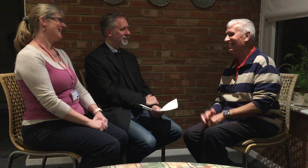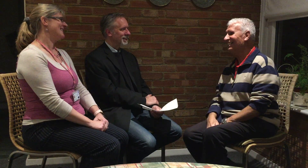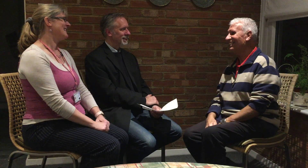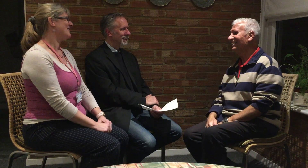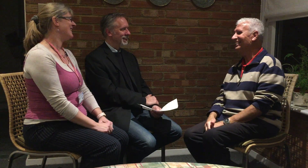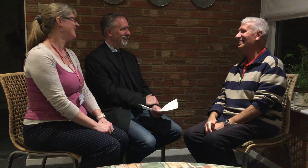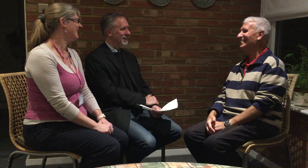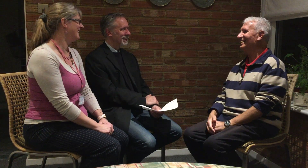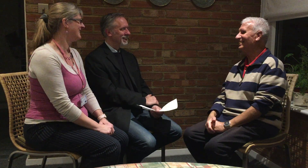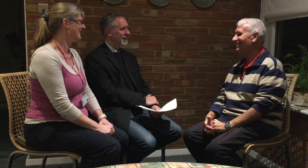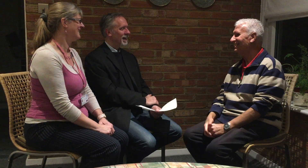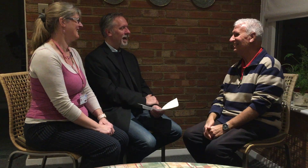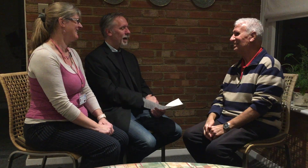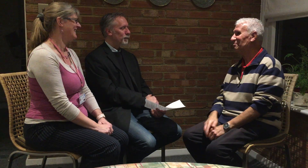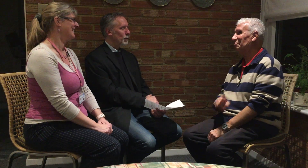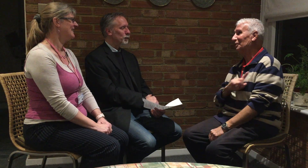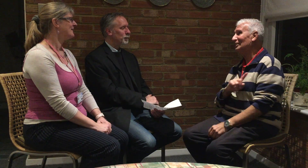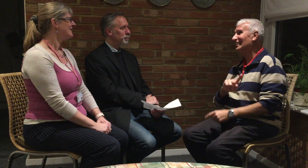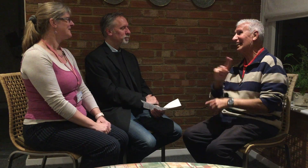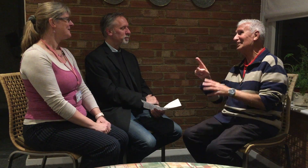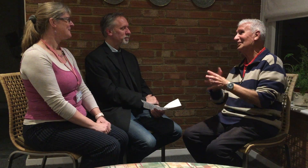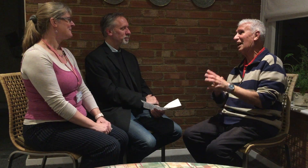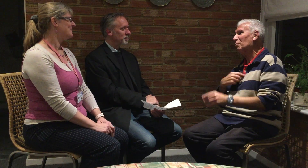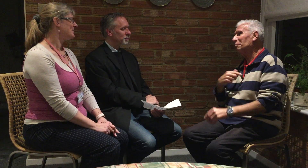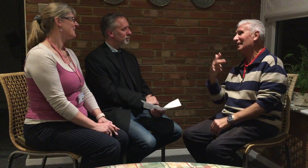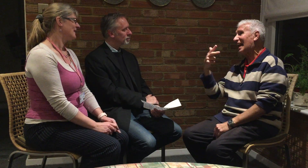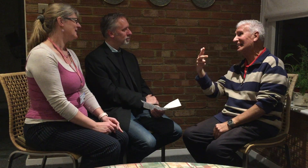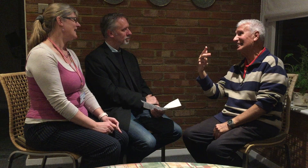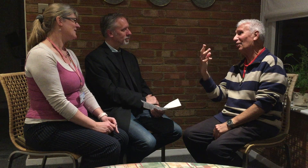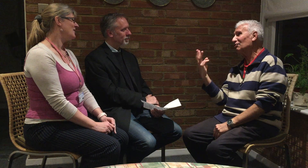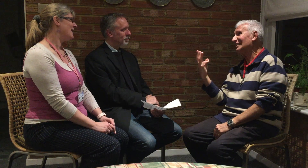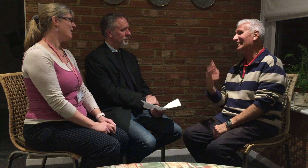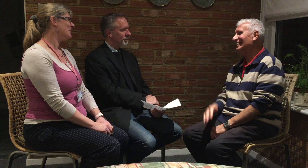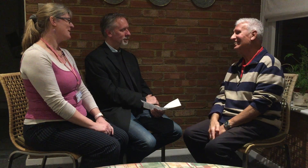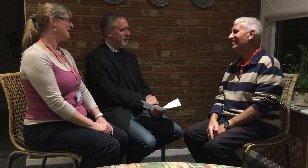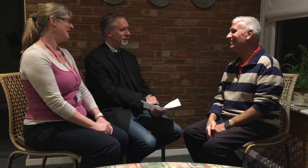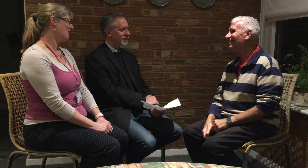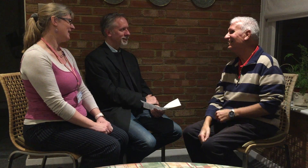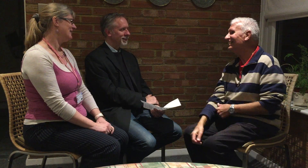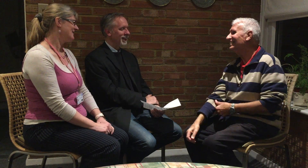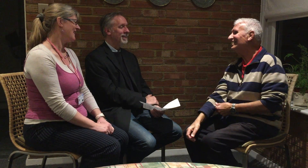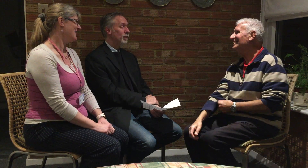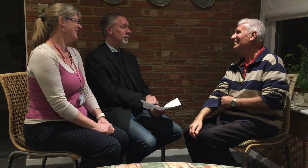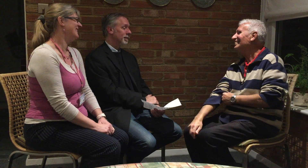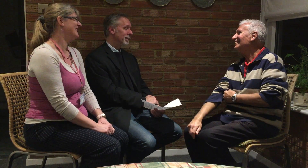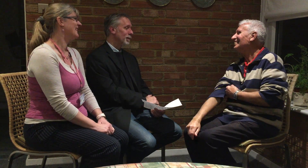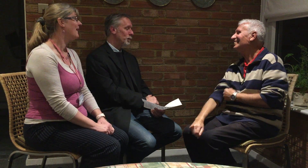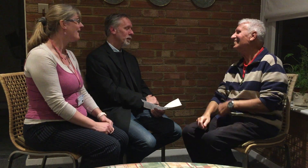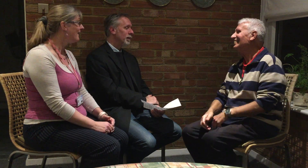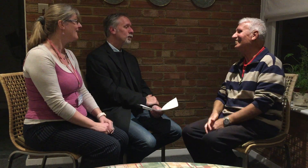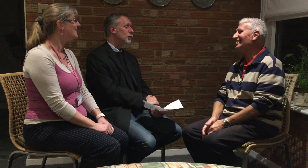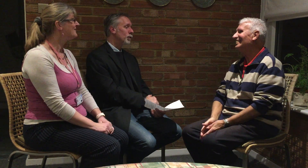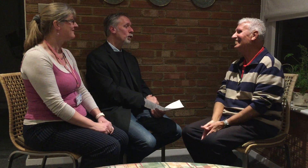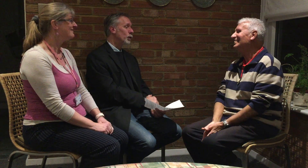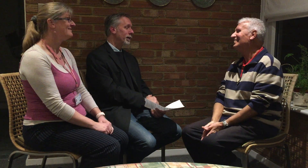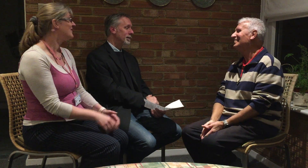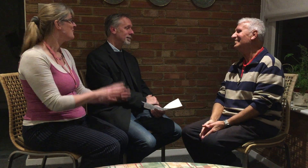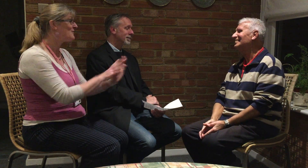Yes, next year. Have you got some... Next year I will be 83. So You don't look it.